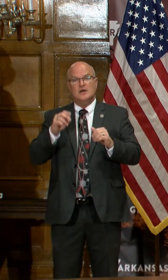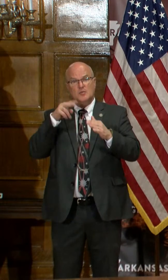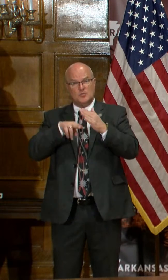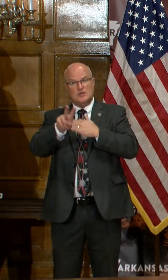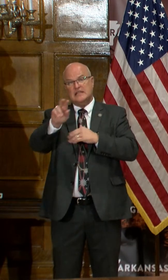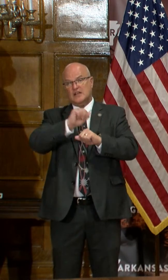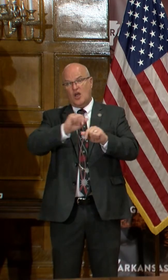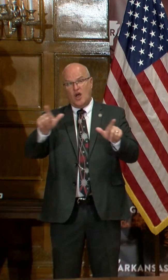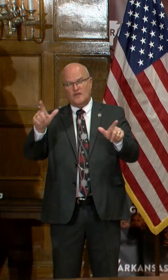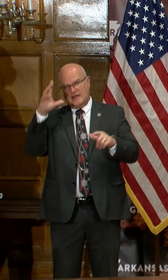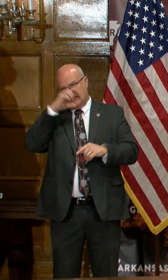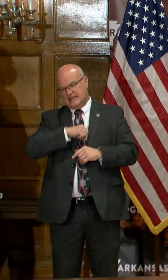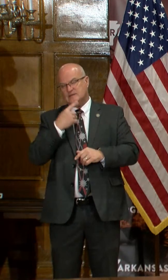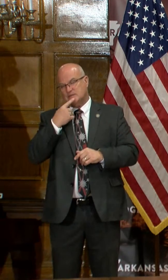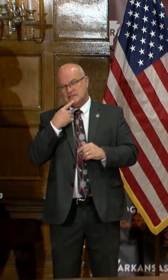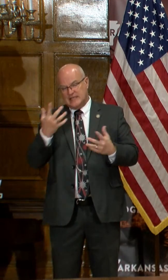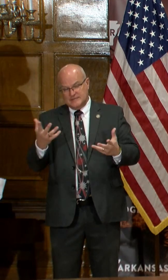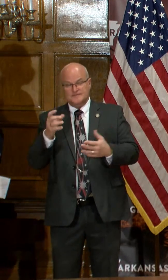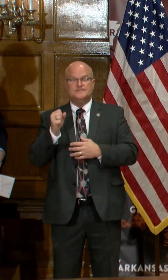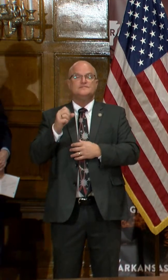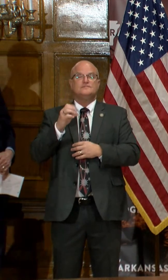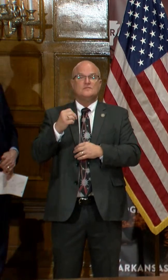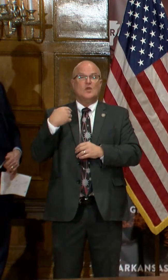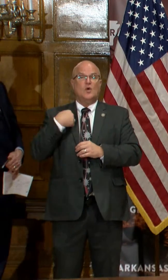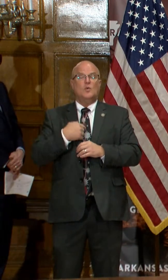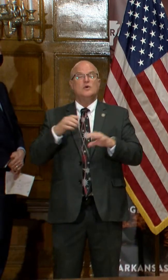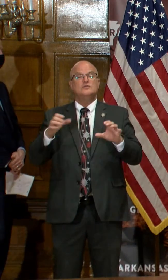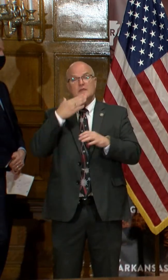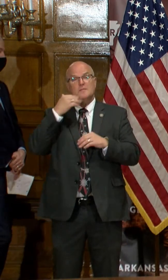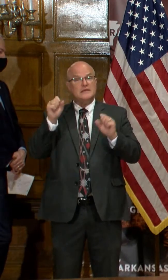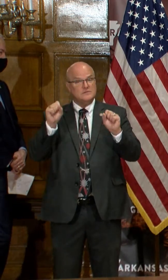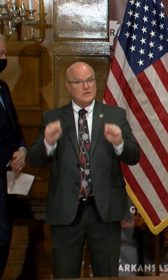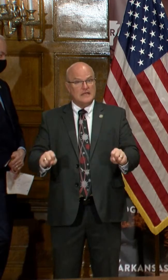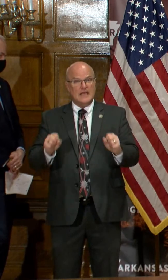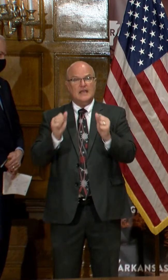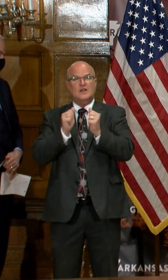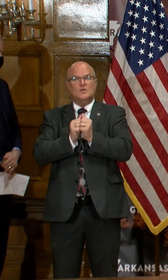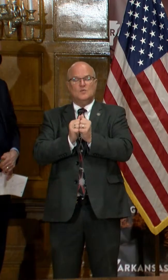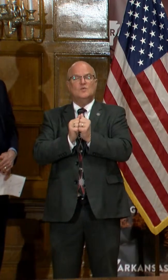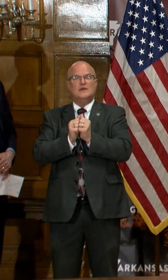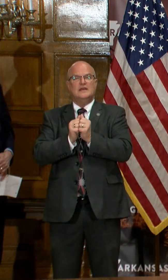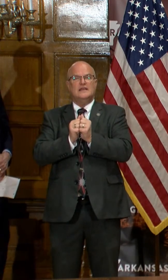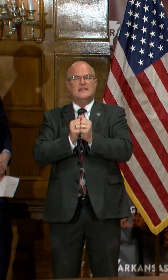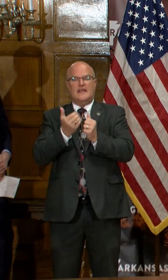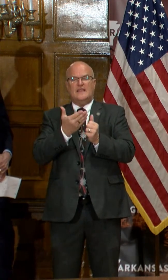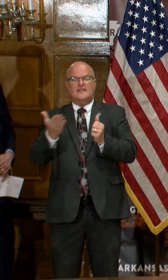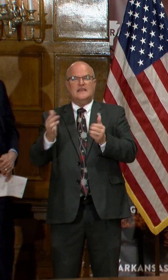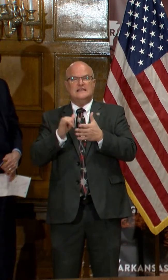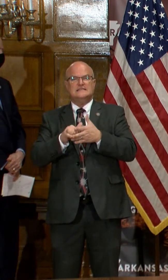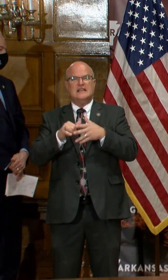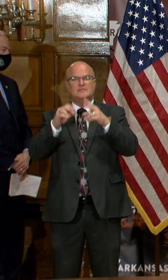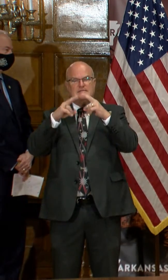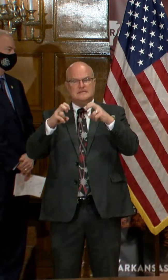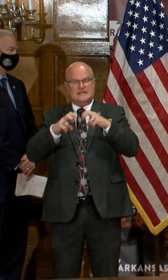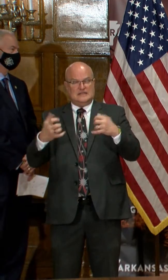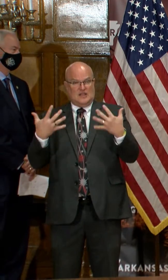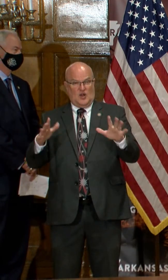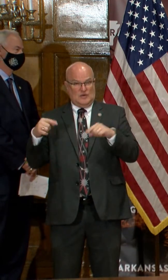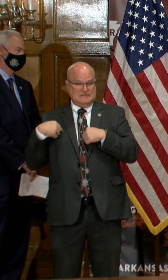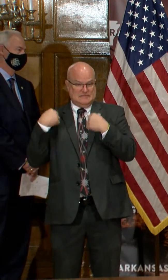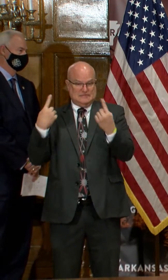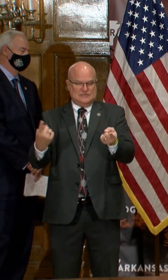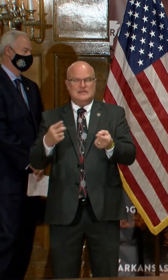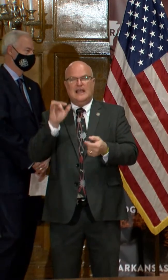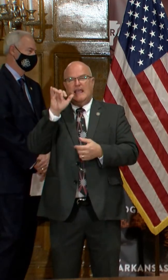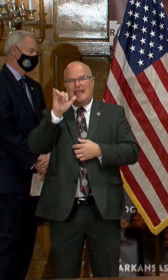predict all of that, I guess is what I'm trying to say. So we're doing the best we can with the clinical markers and the things that have been put out there, and that's what we'll use